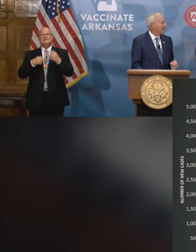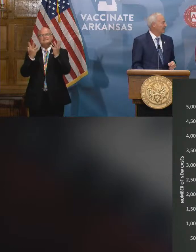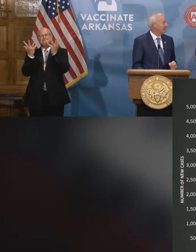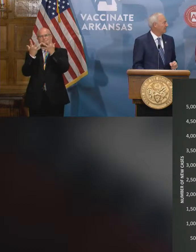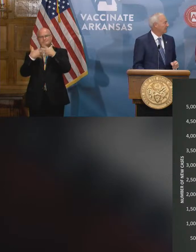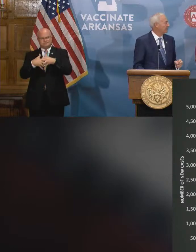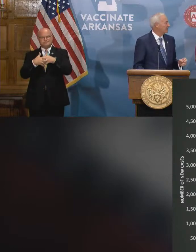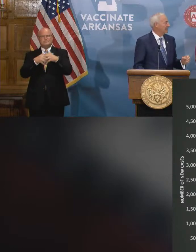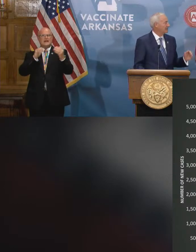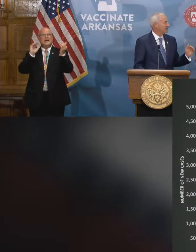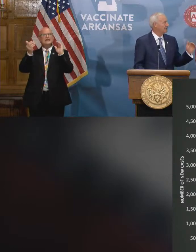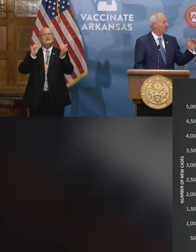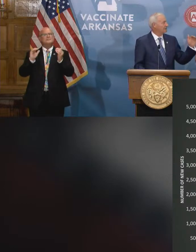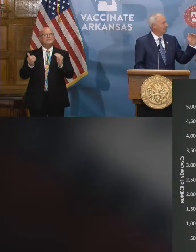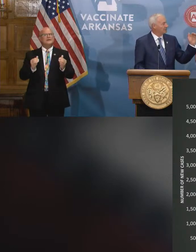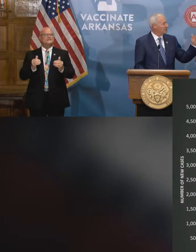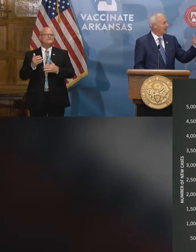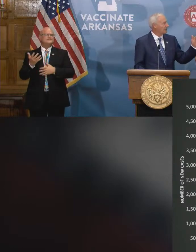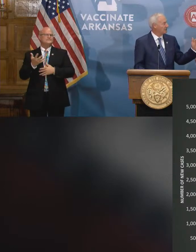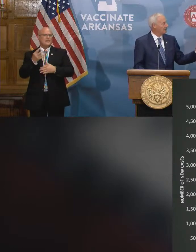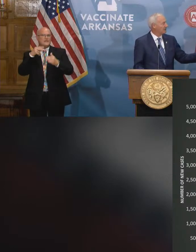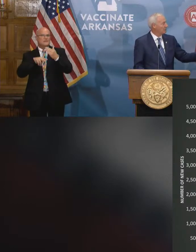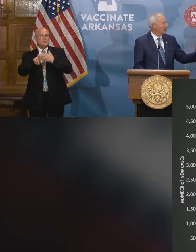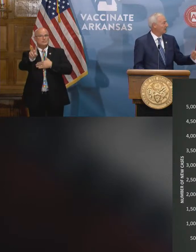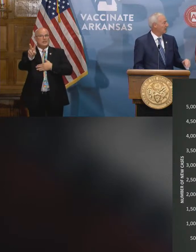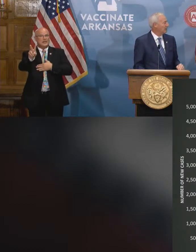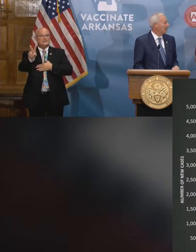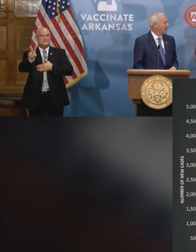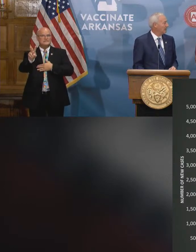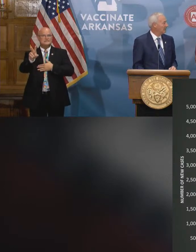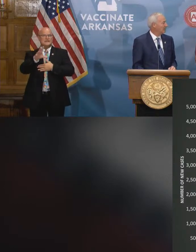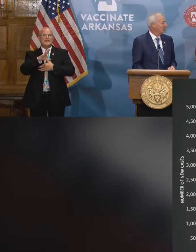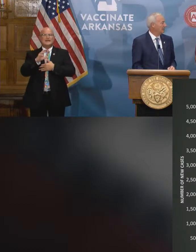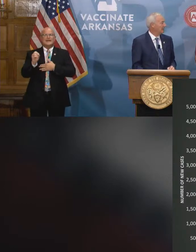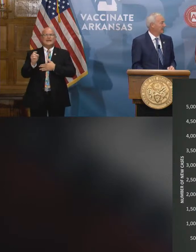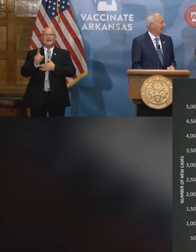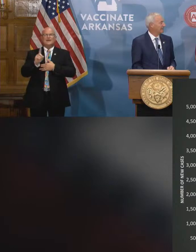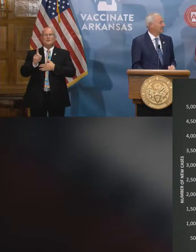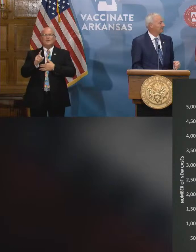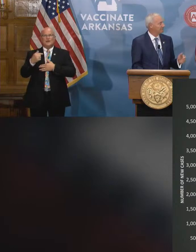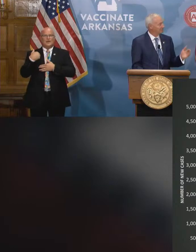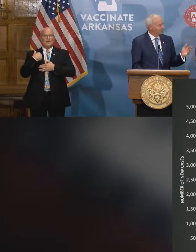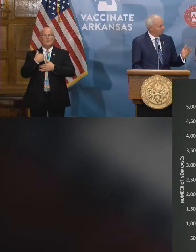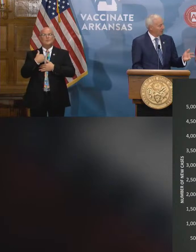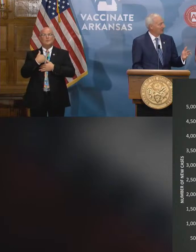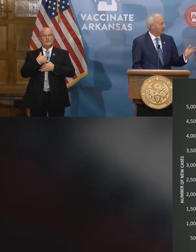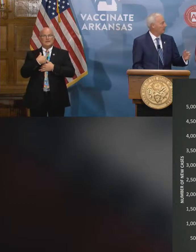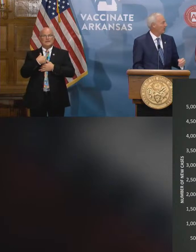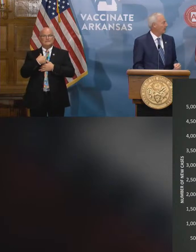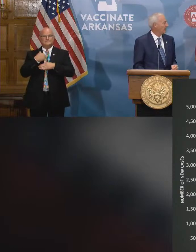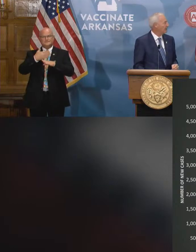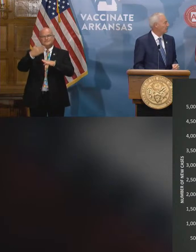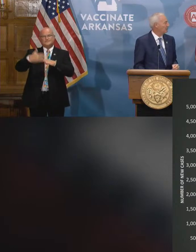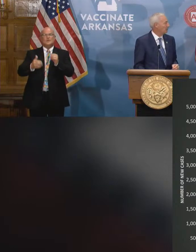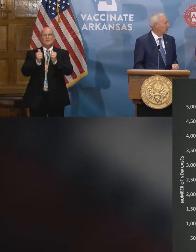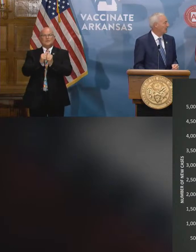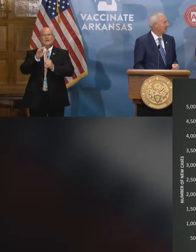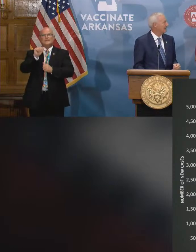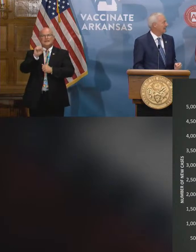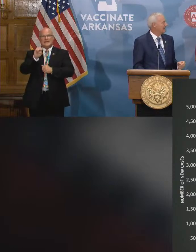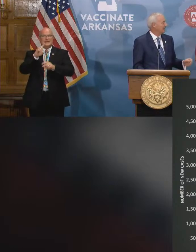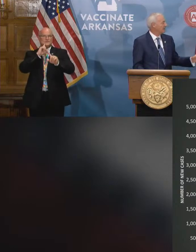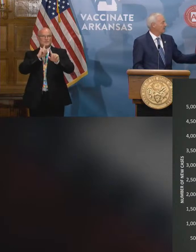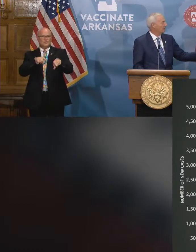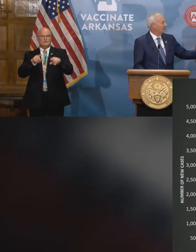together a comparison as to the projections and where we have wound up with our case